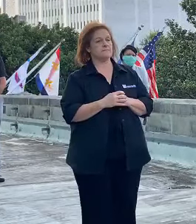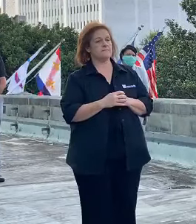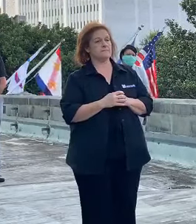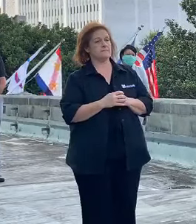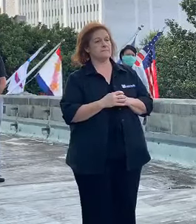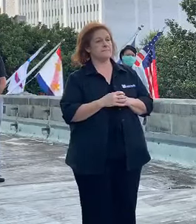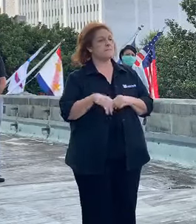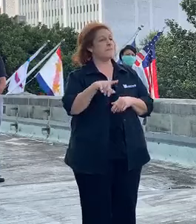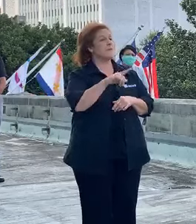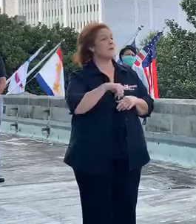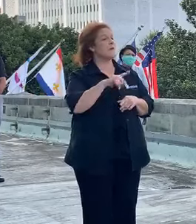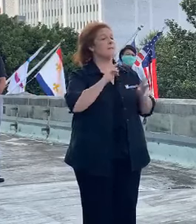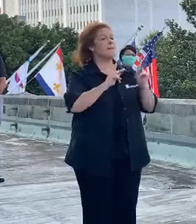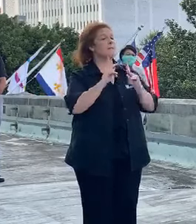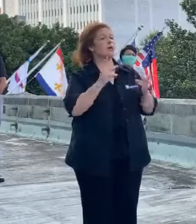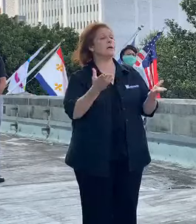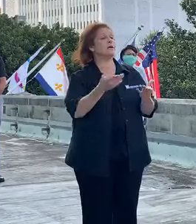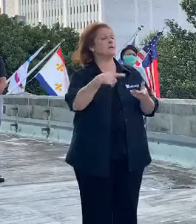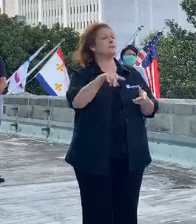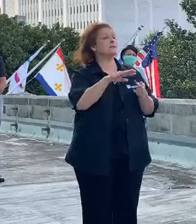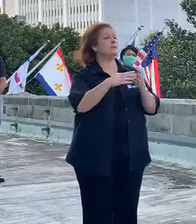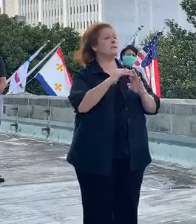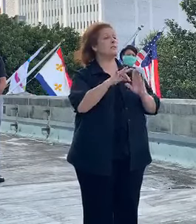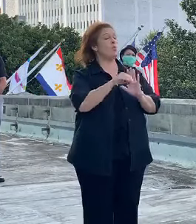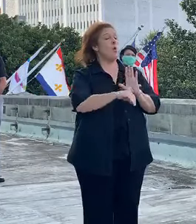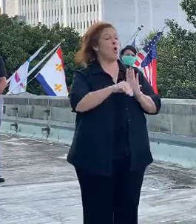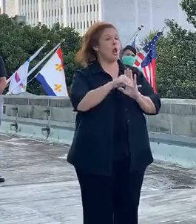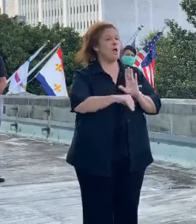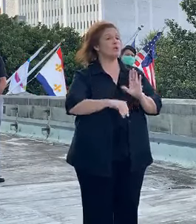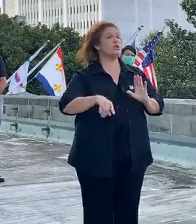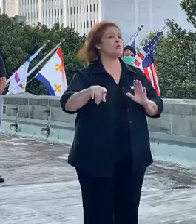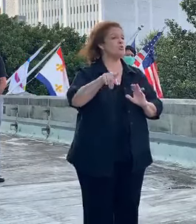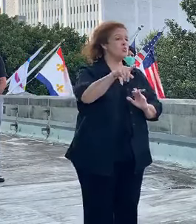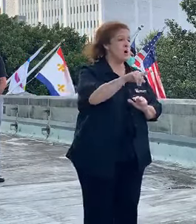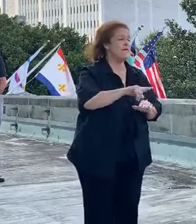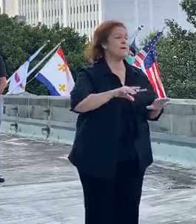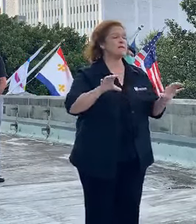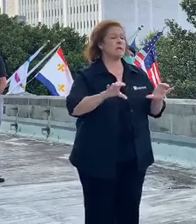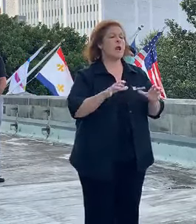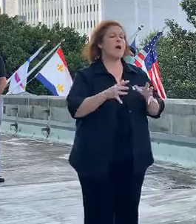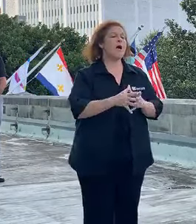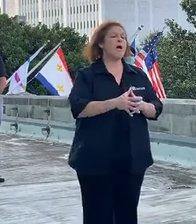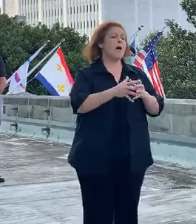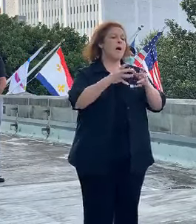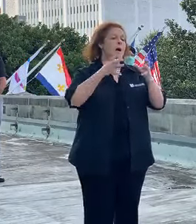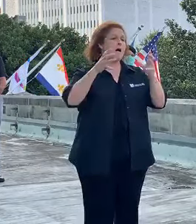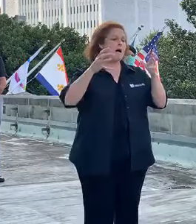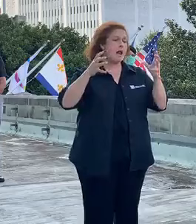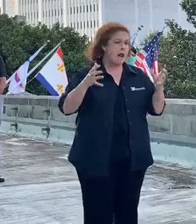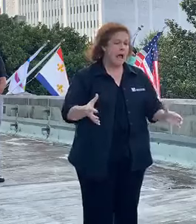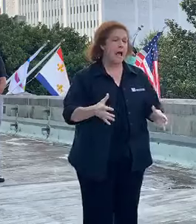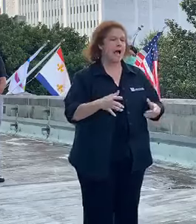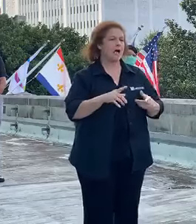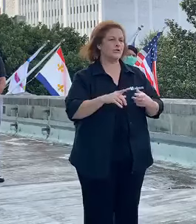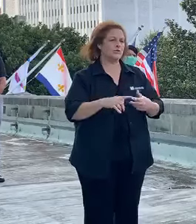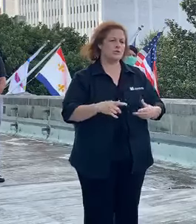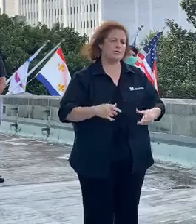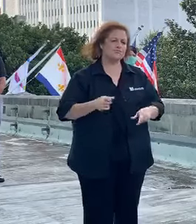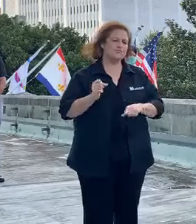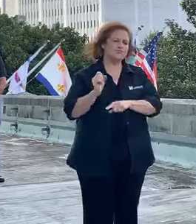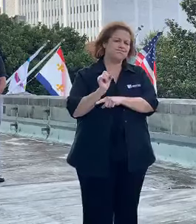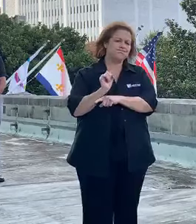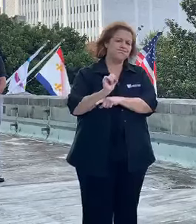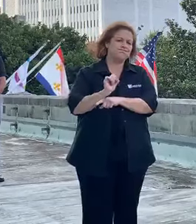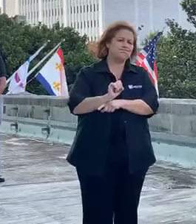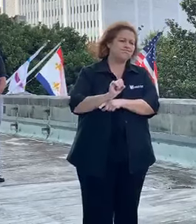The people of the city of New Orleans, you have done so much to crush this curve in a way that